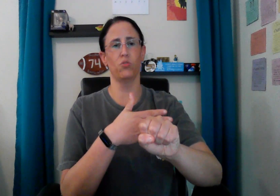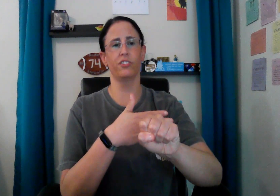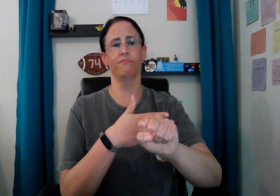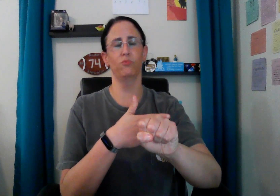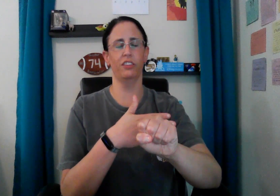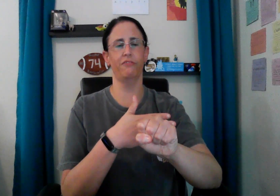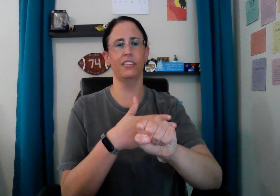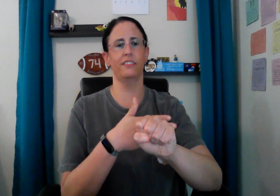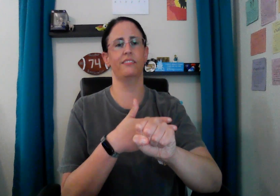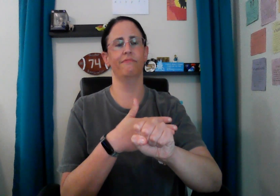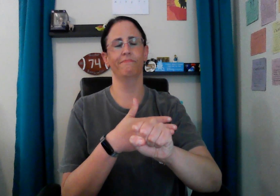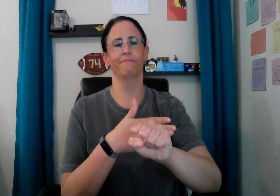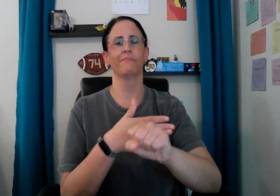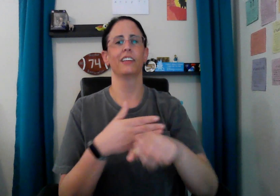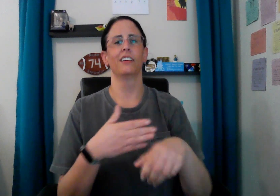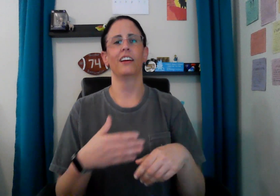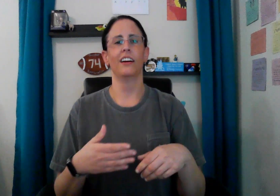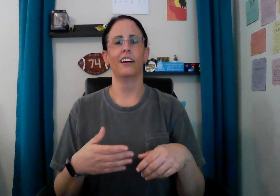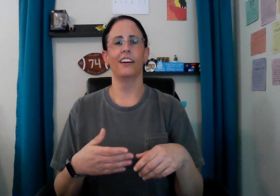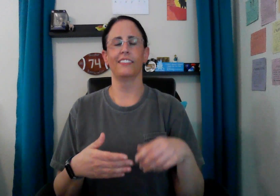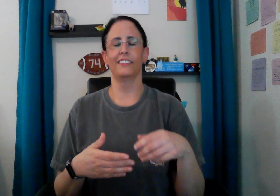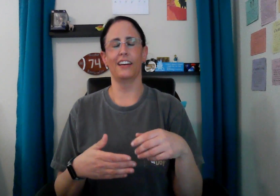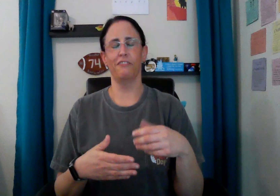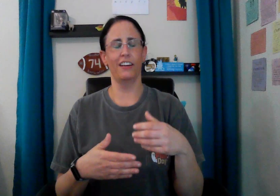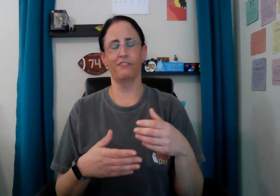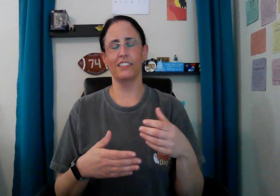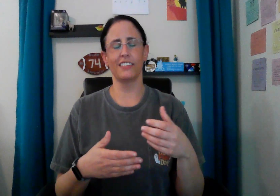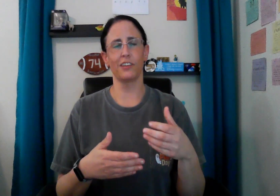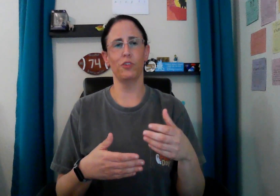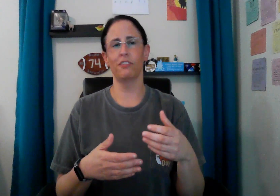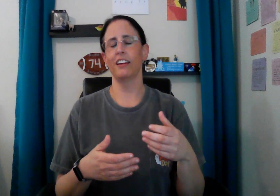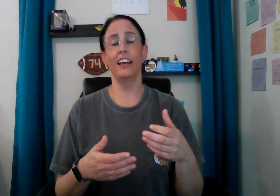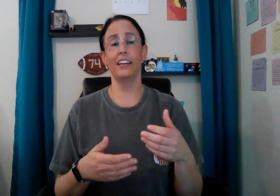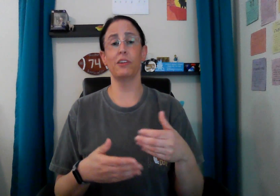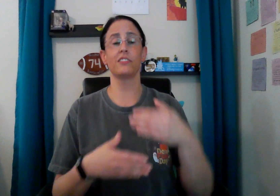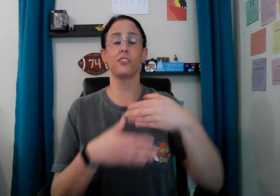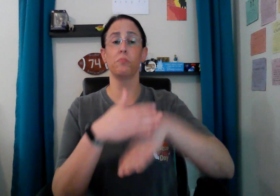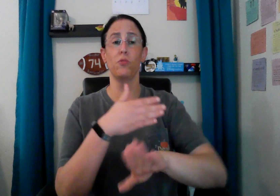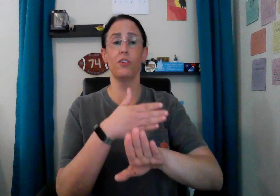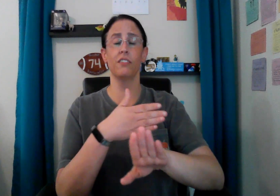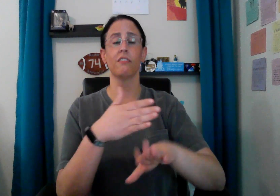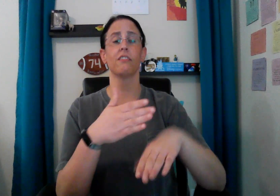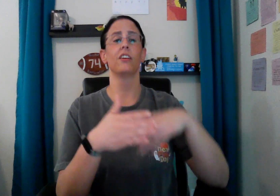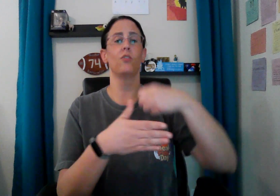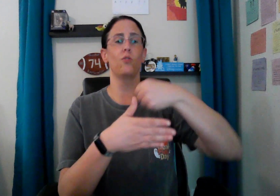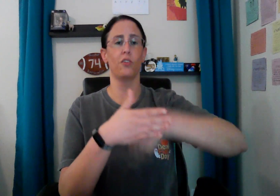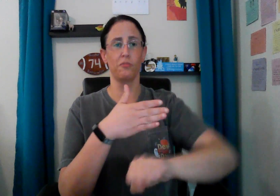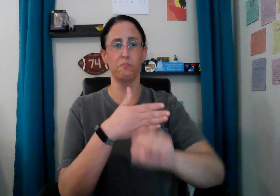born with a fist. Not a fan of that second one. Anyways, so born or